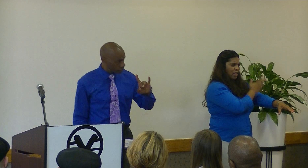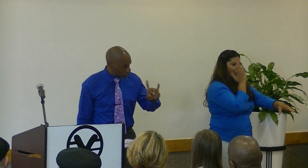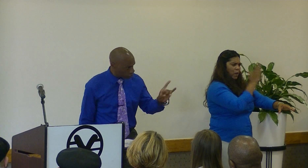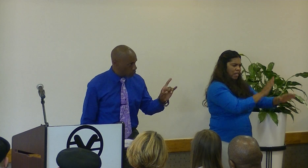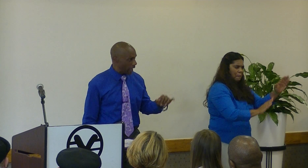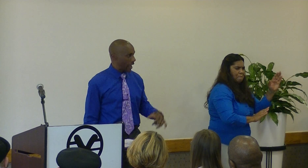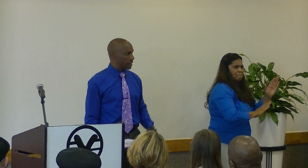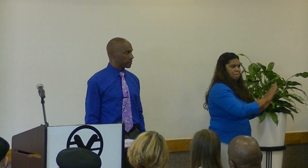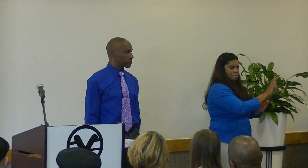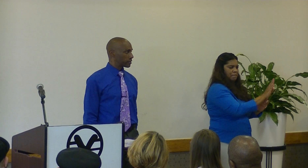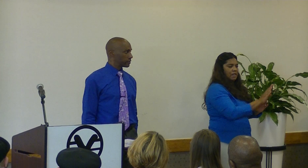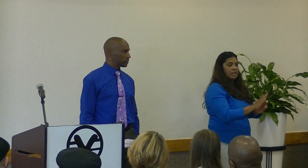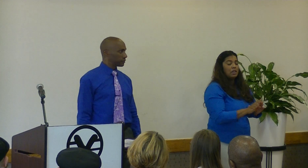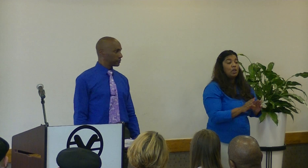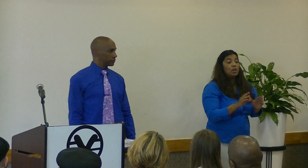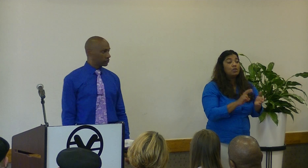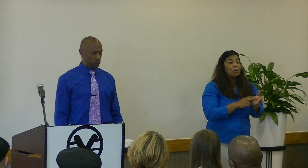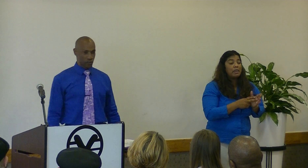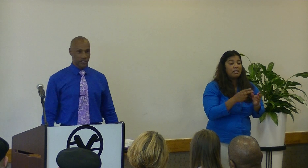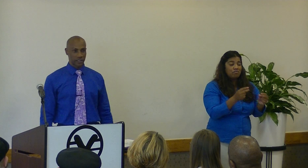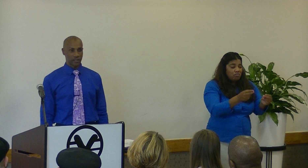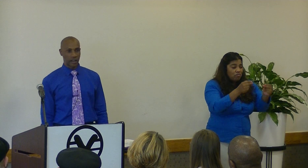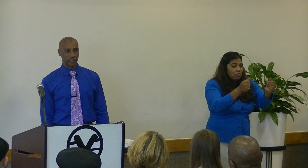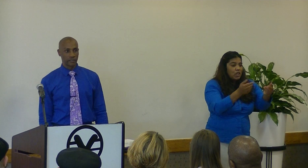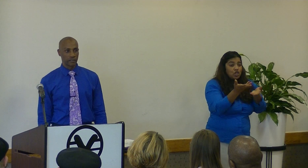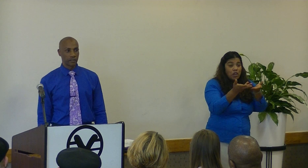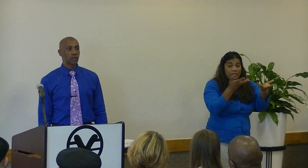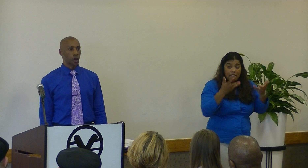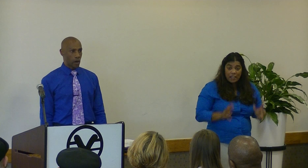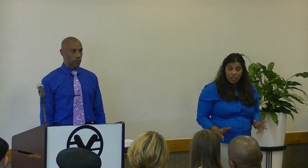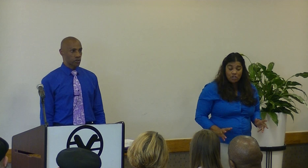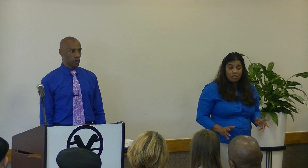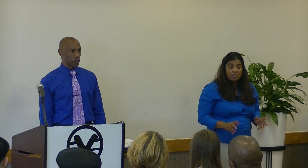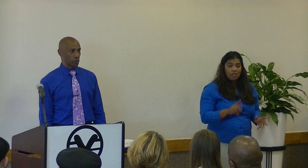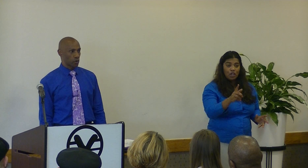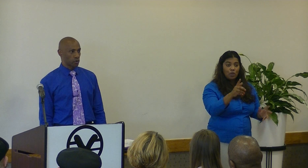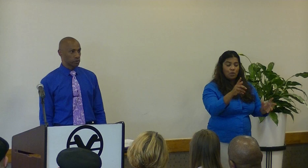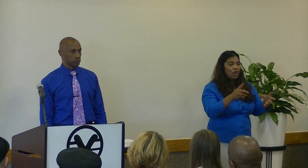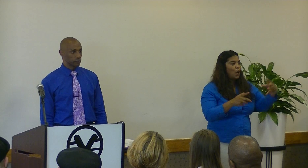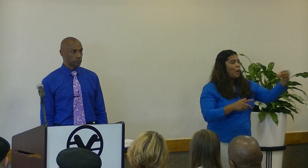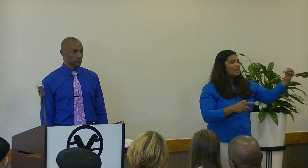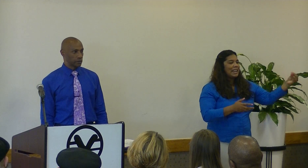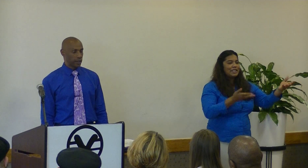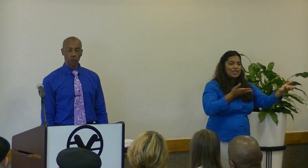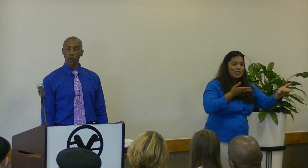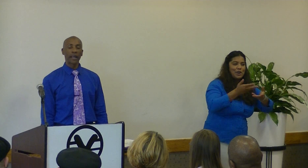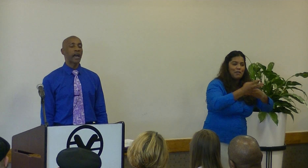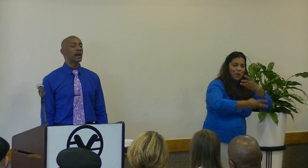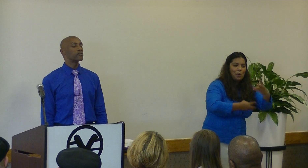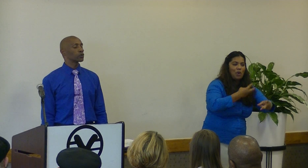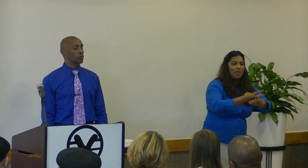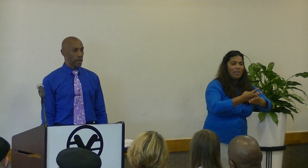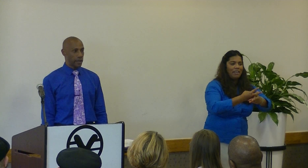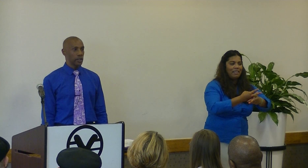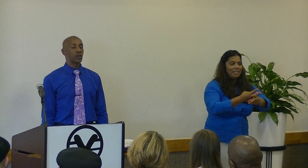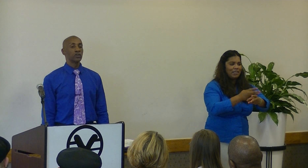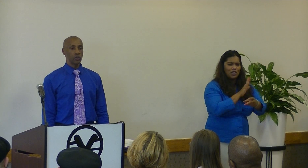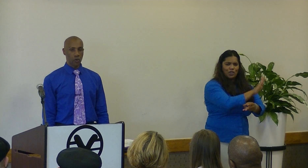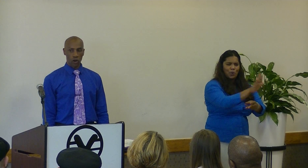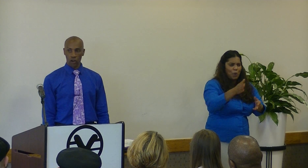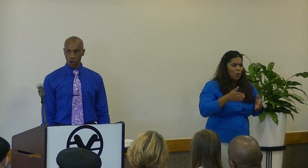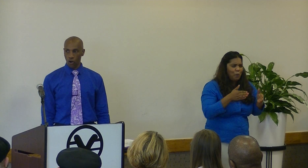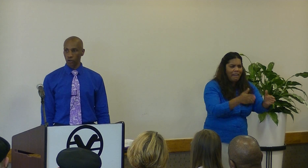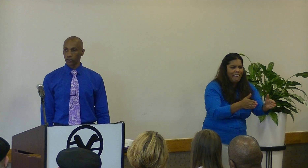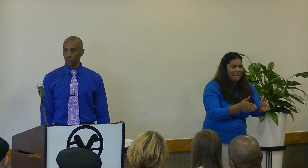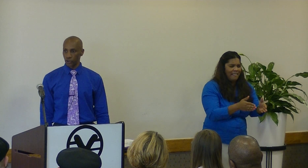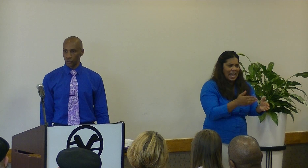that soon as service is done, go out and serve the world in whatever way